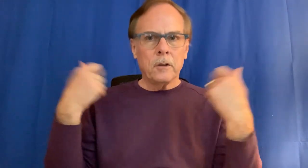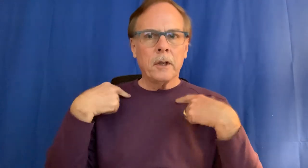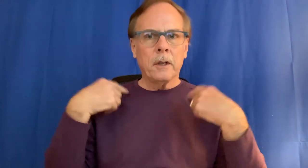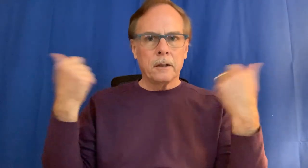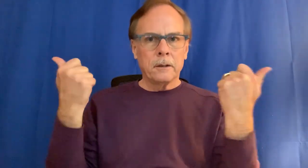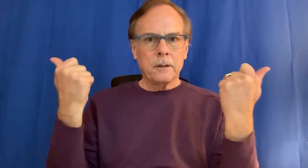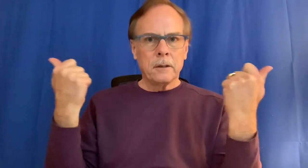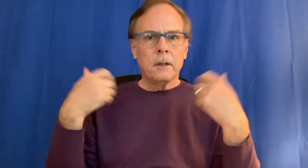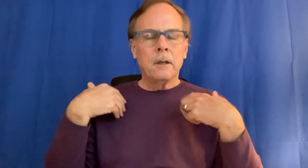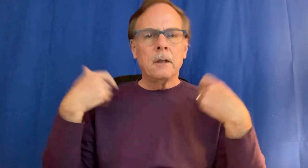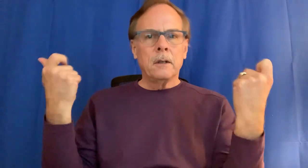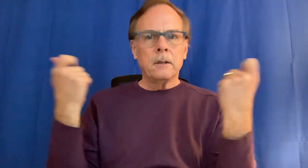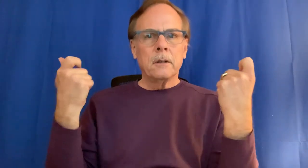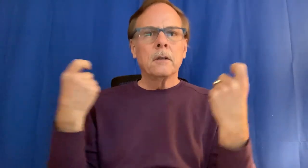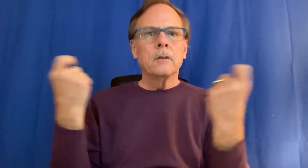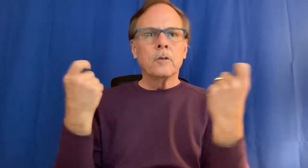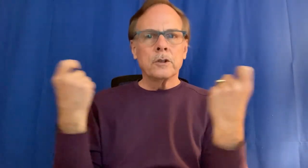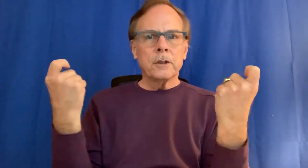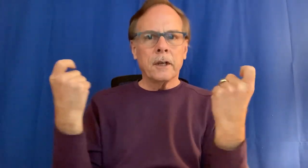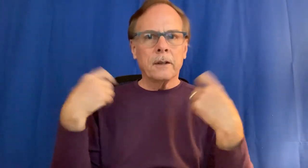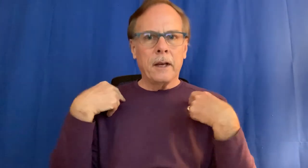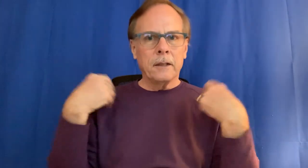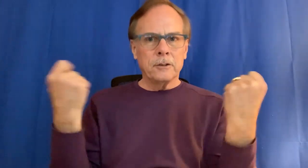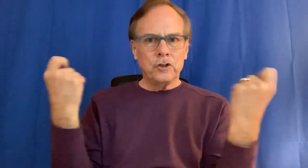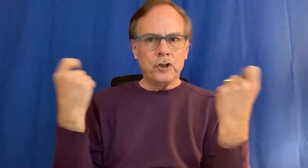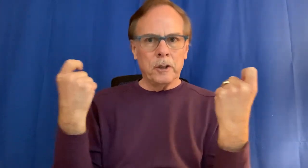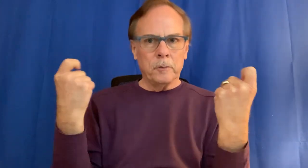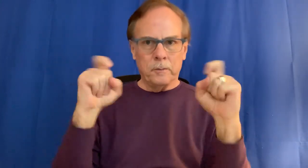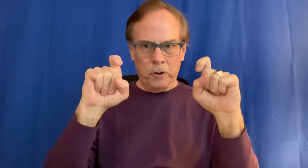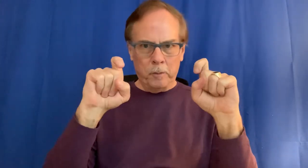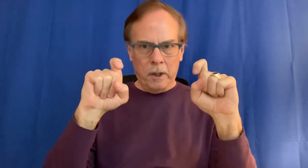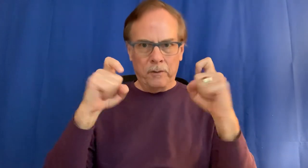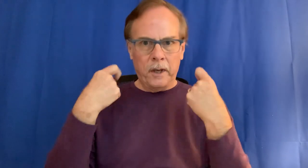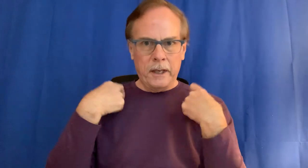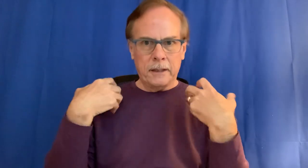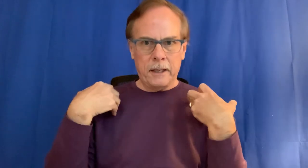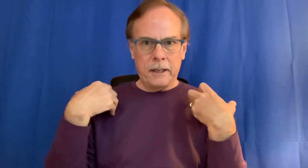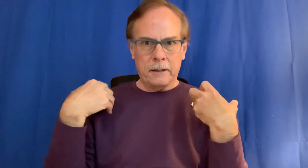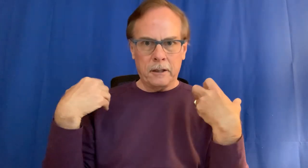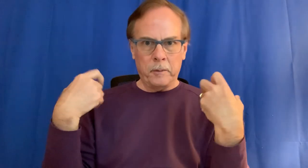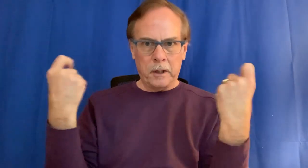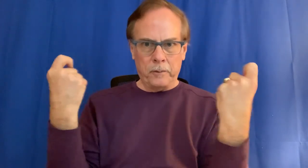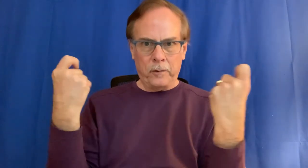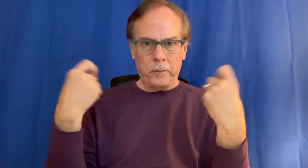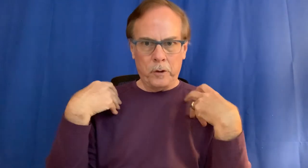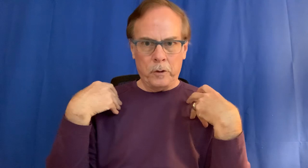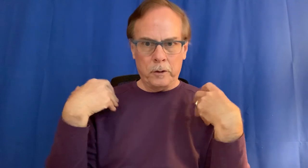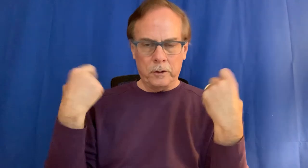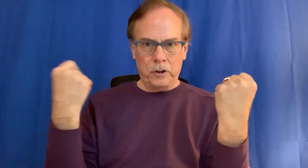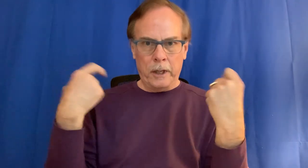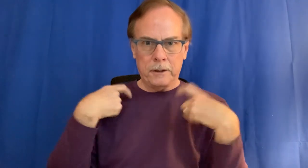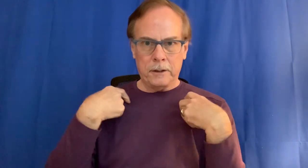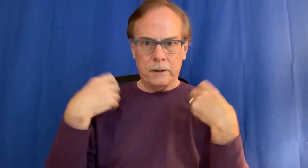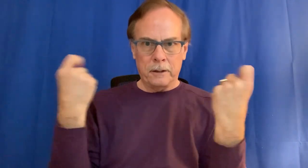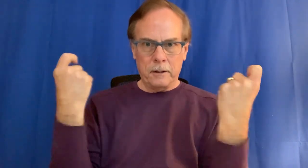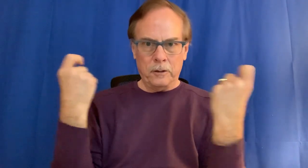Okay. Or just like that. Gym. Your modified X hand coming up from your chest.